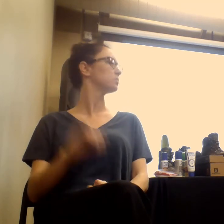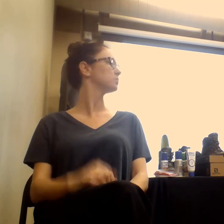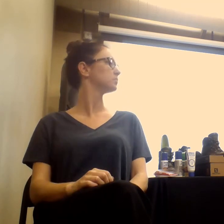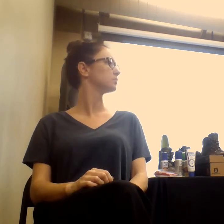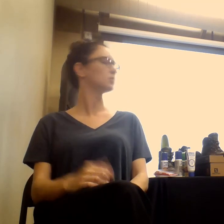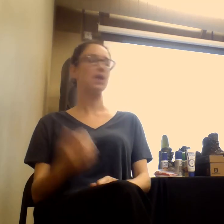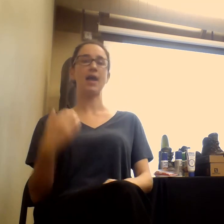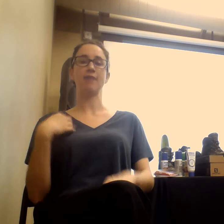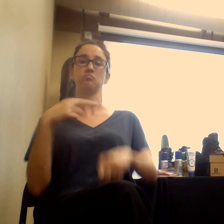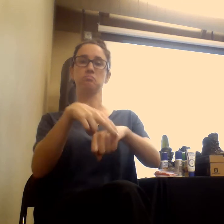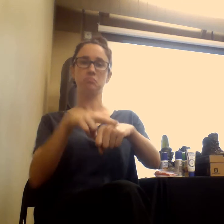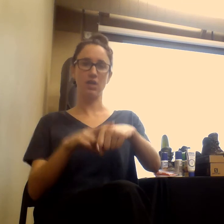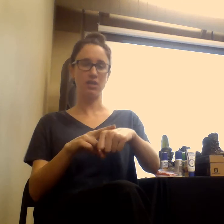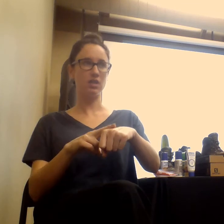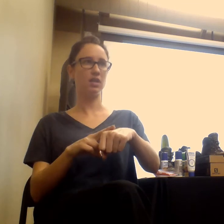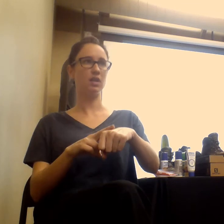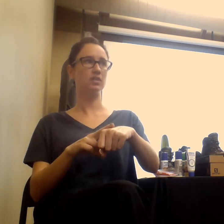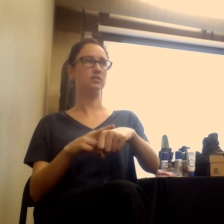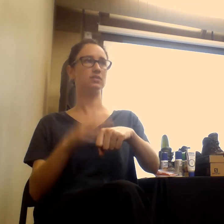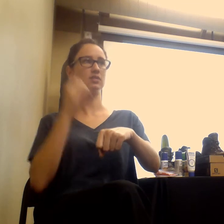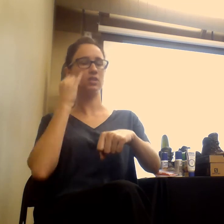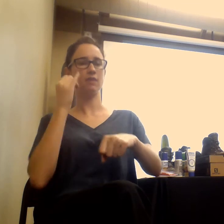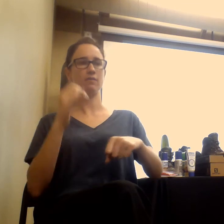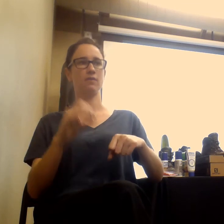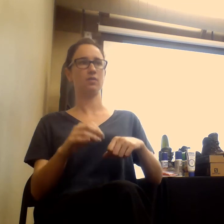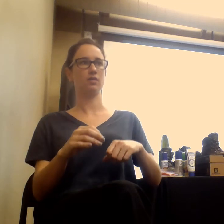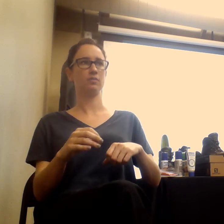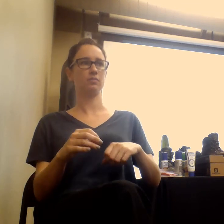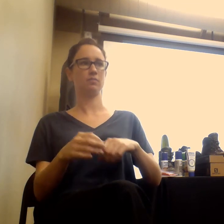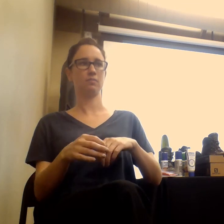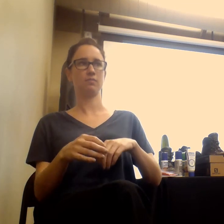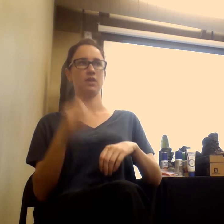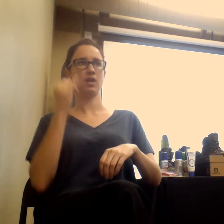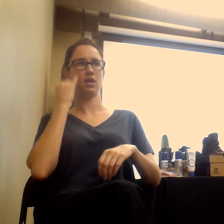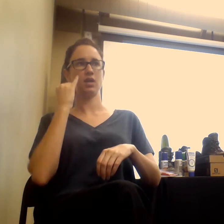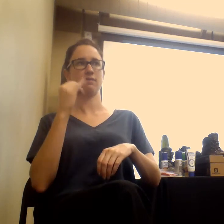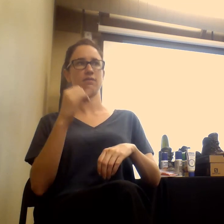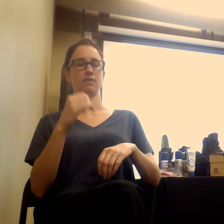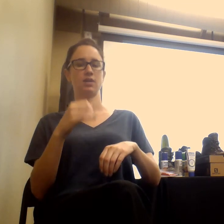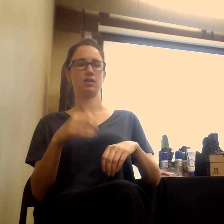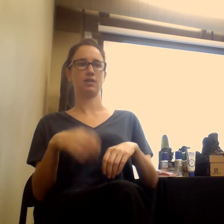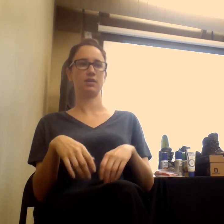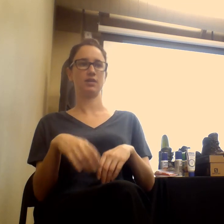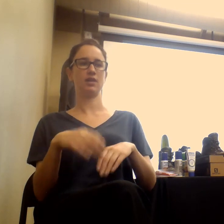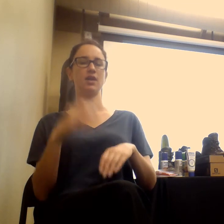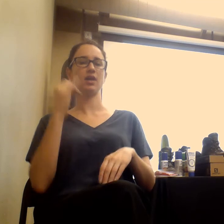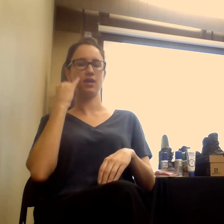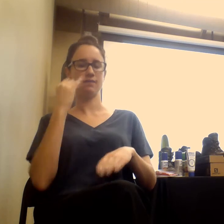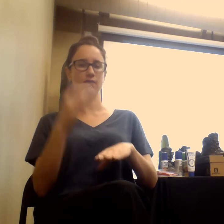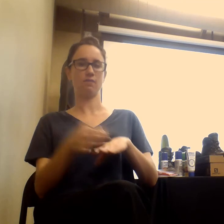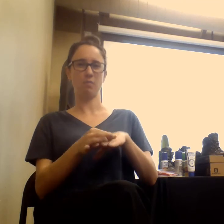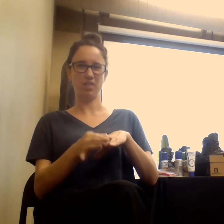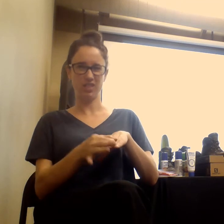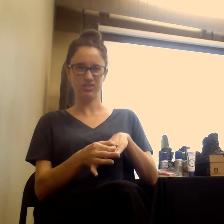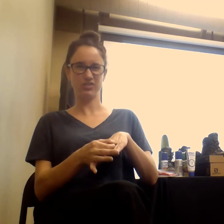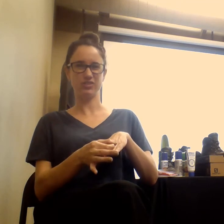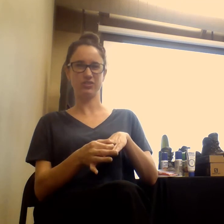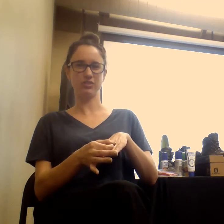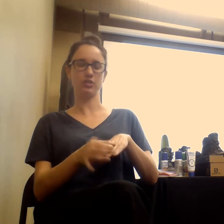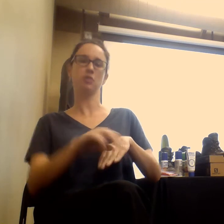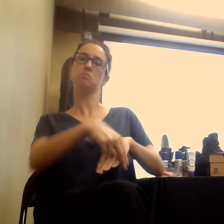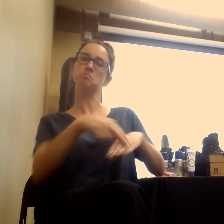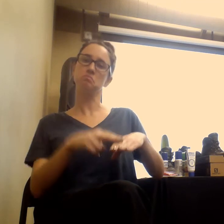Band-Aid type things that you put where you get a blister. Most of the time, it's on your heel, and most of the time, it's because you laced it up wrong, okay?